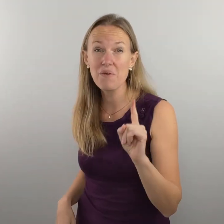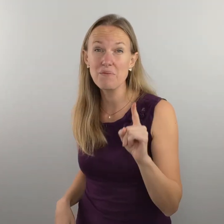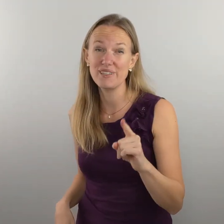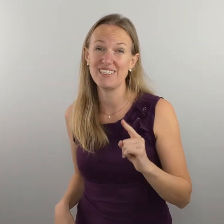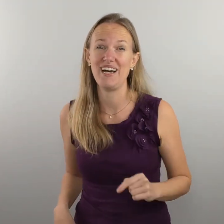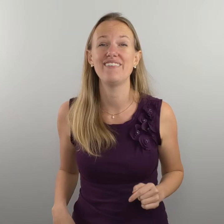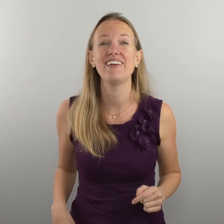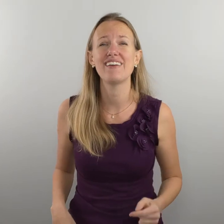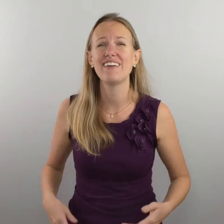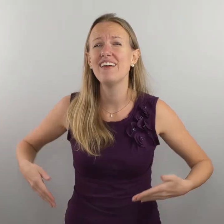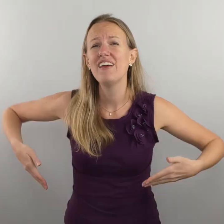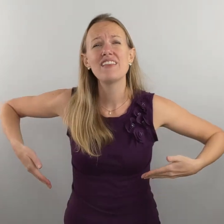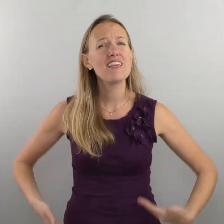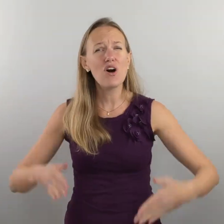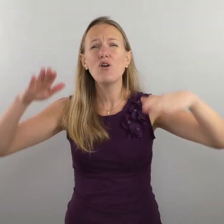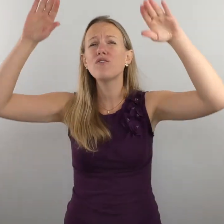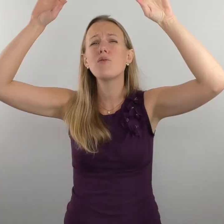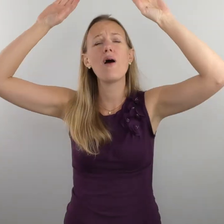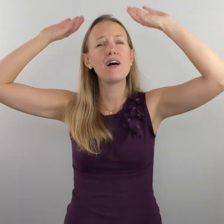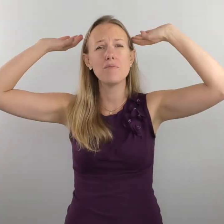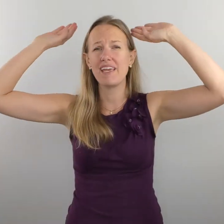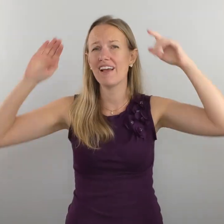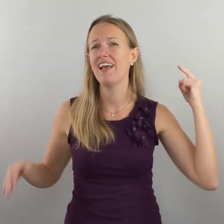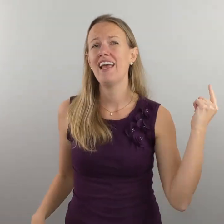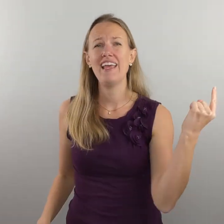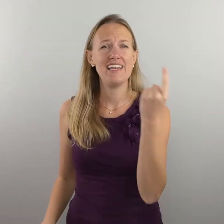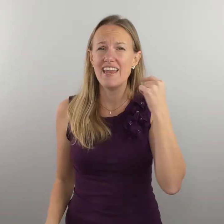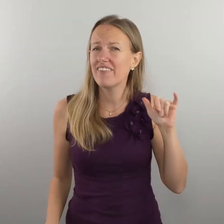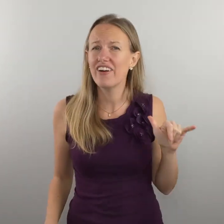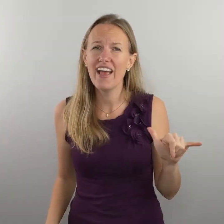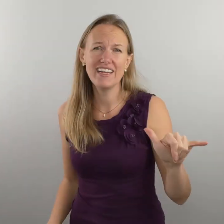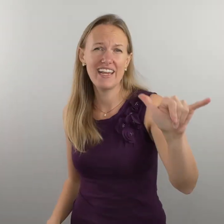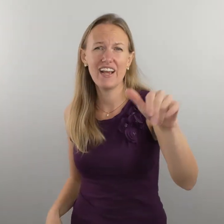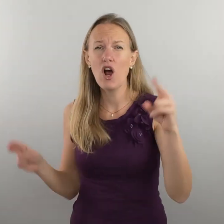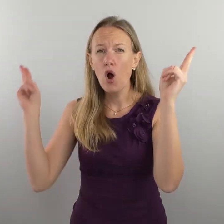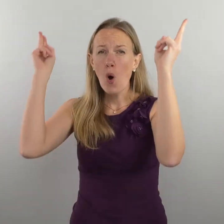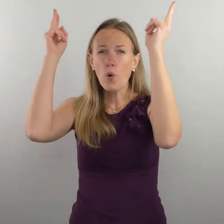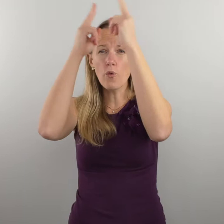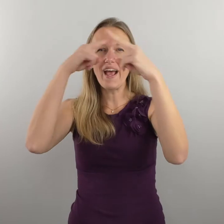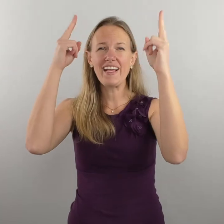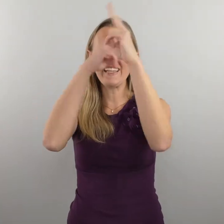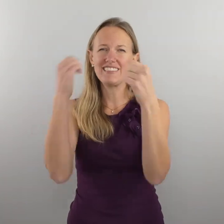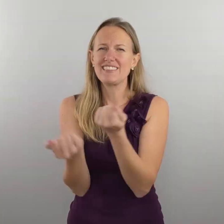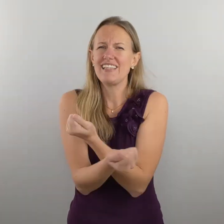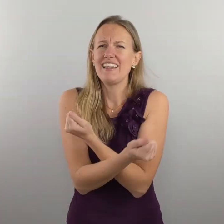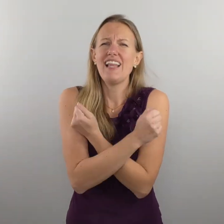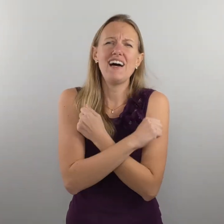more time. Okay? The overwhelming, never-ending, reckless love